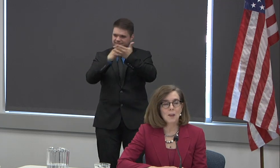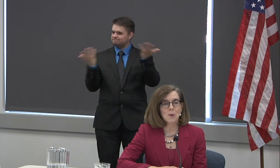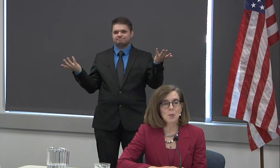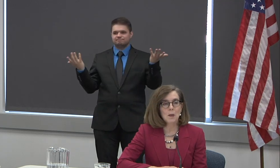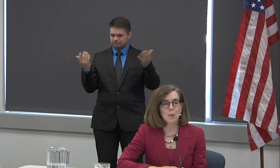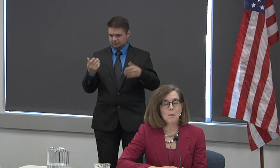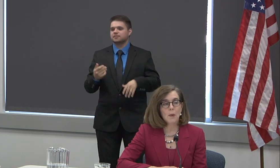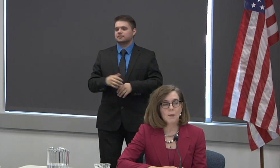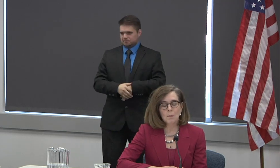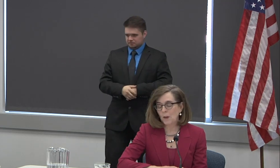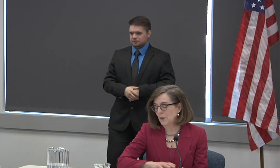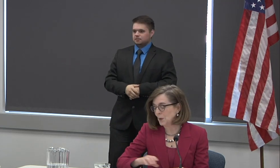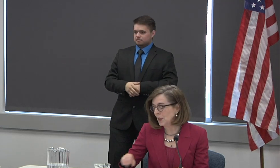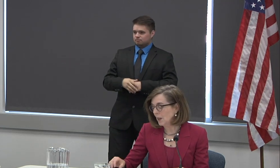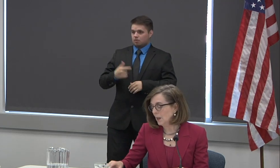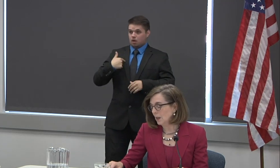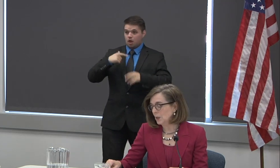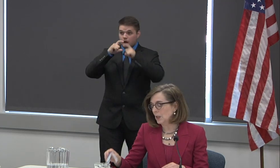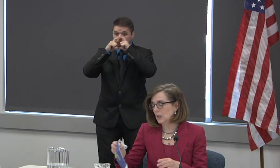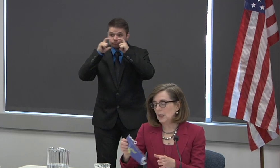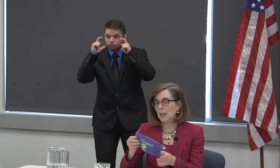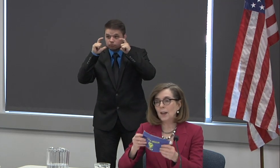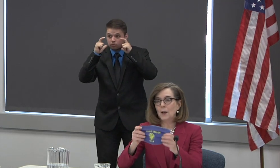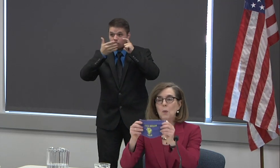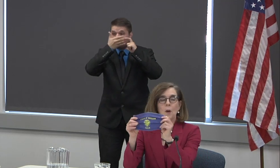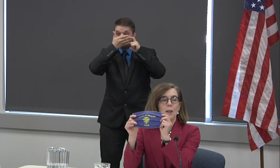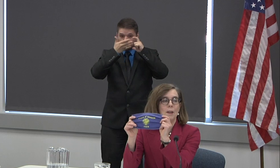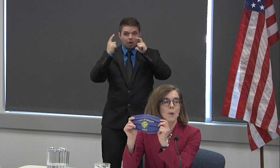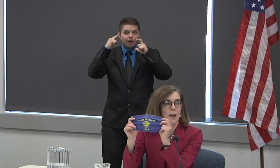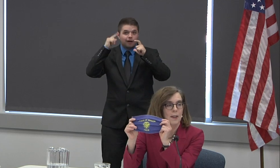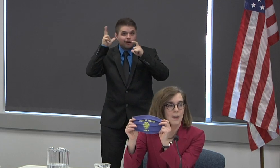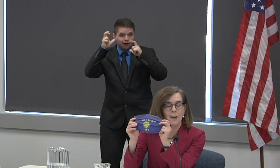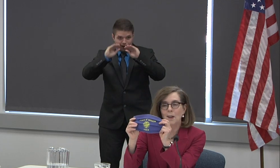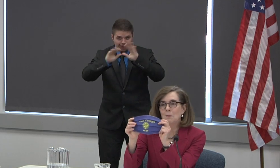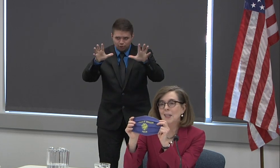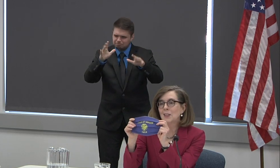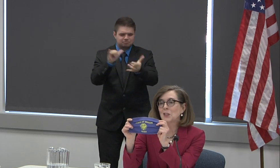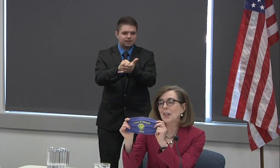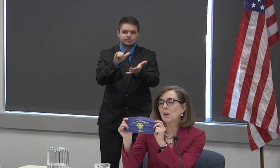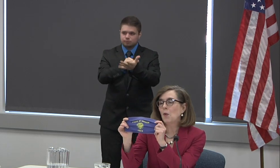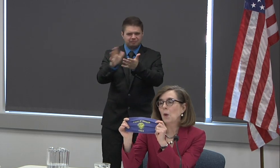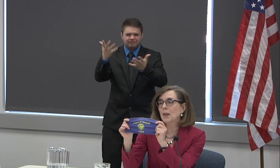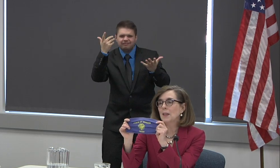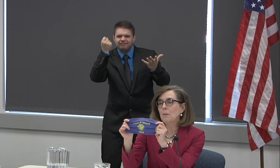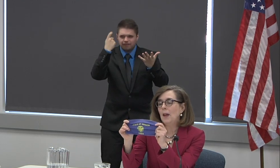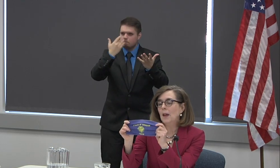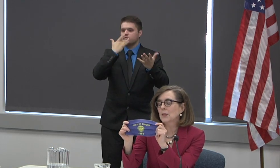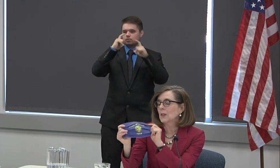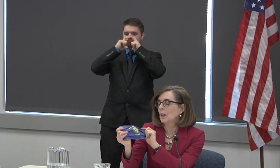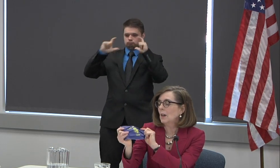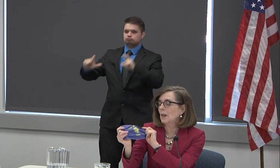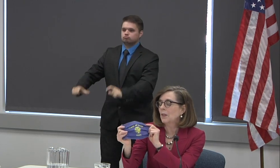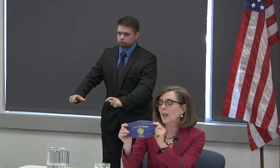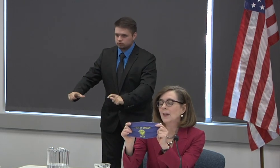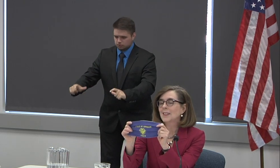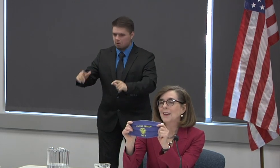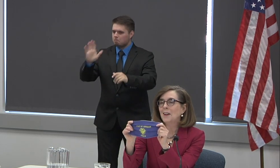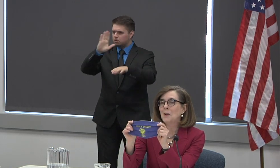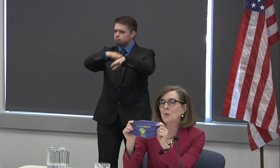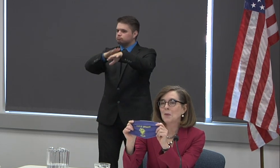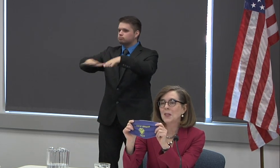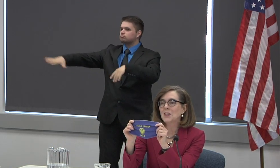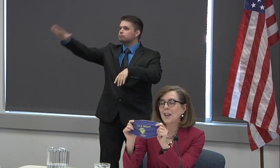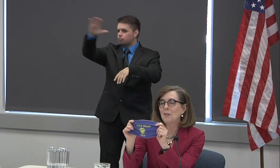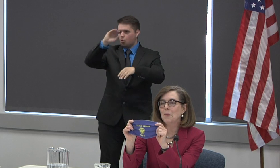would be a bit muffled. As you can see, I wore my State of Oregon mask that one